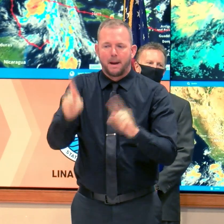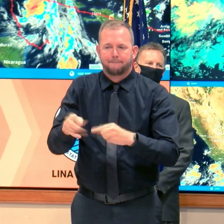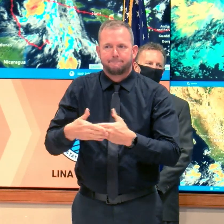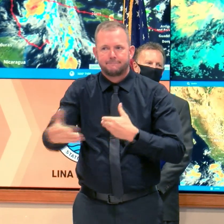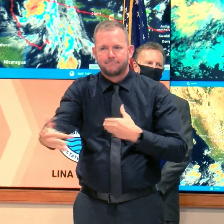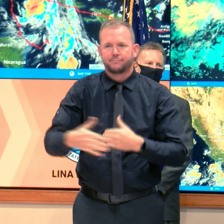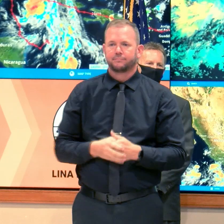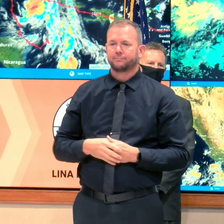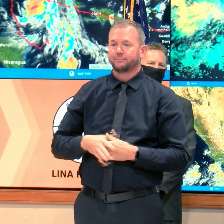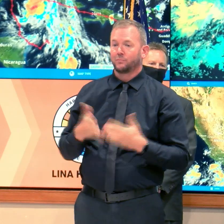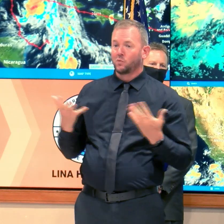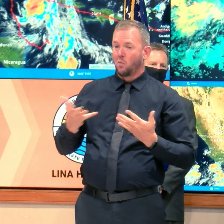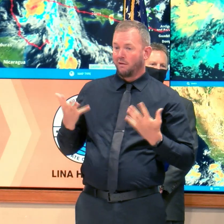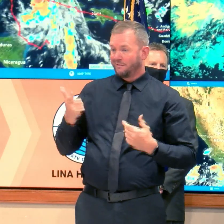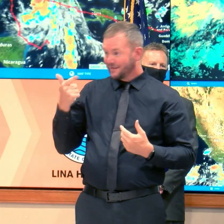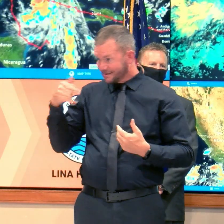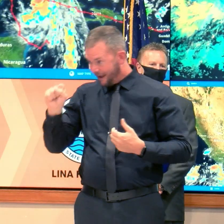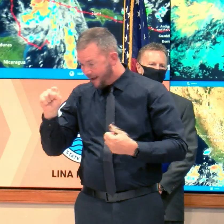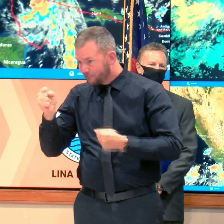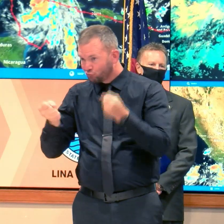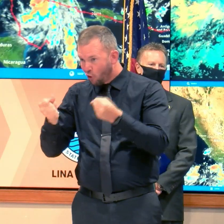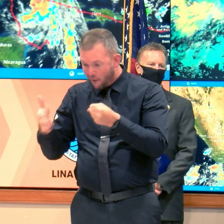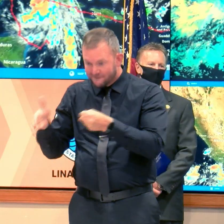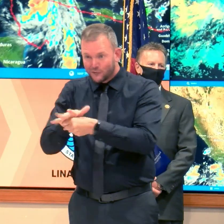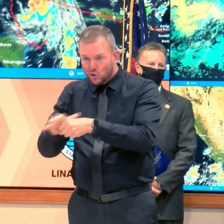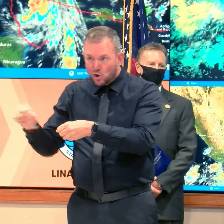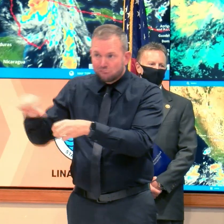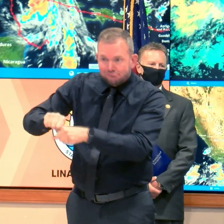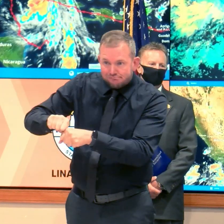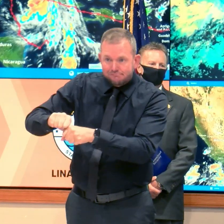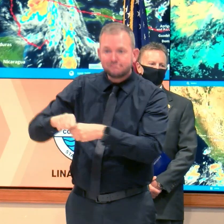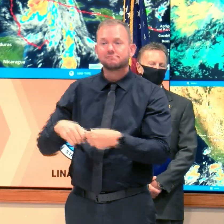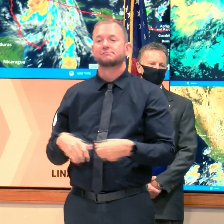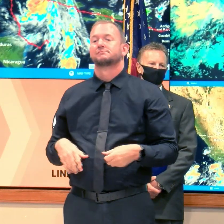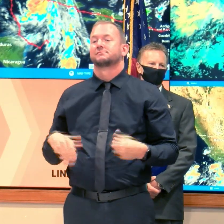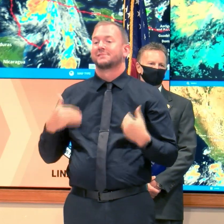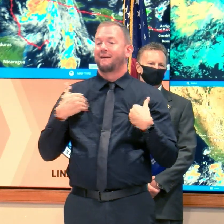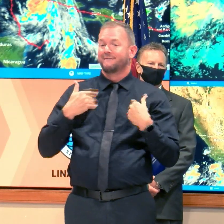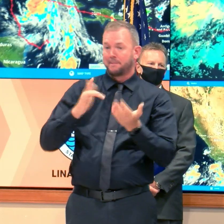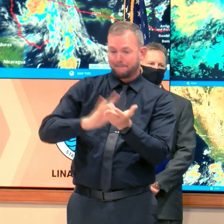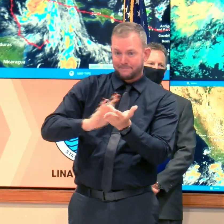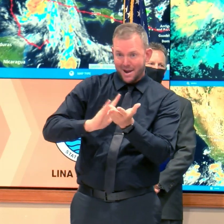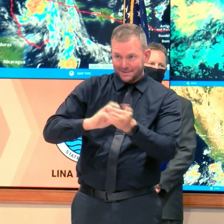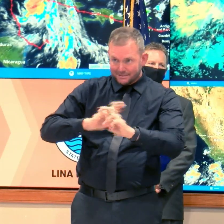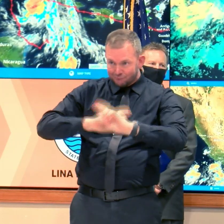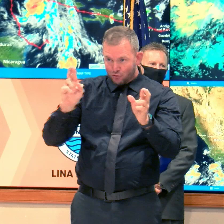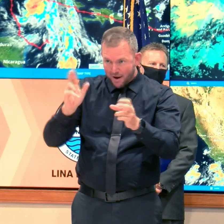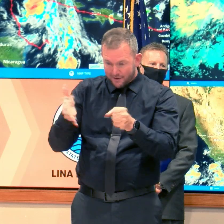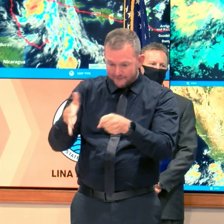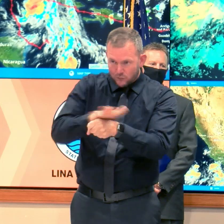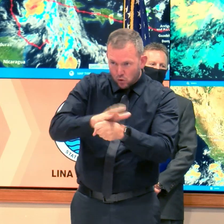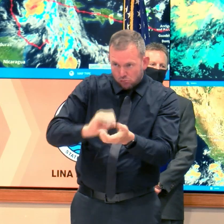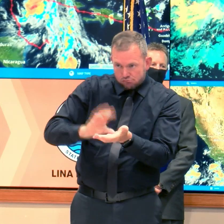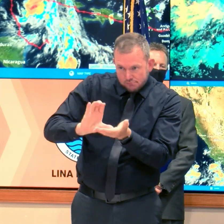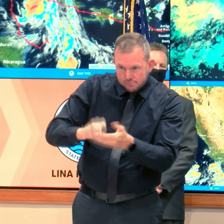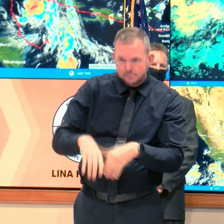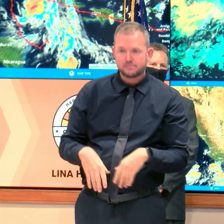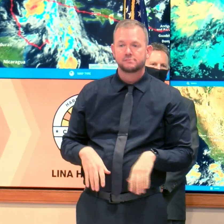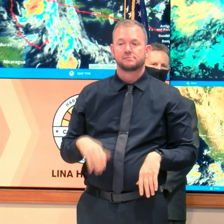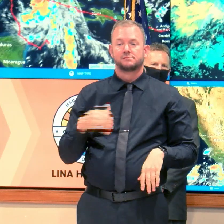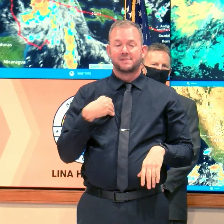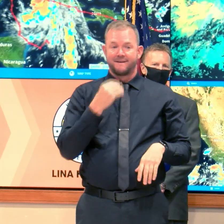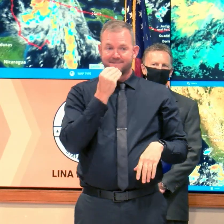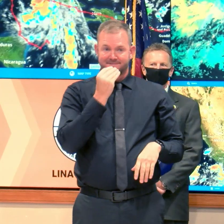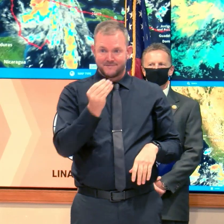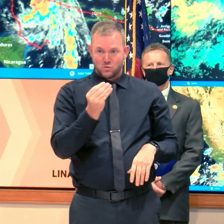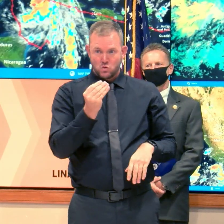gas, that you have supplies for your home, including medications, PPE, face coverings, hand sanitizer. Think about what you may need